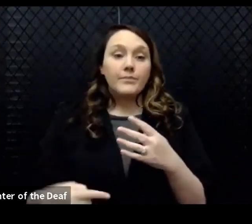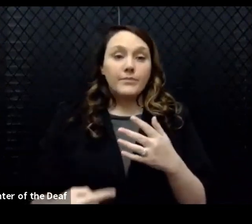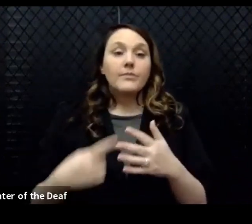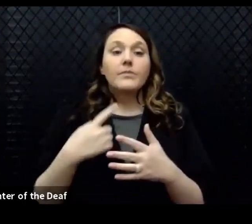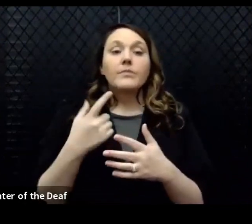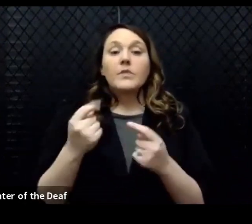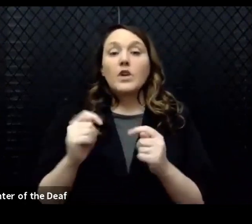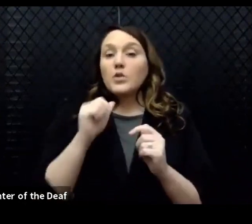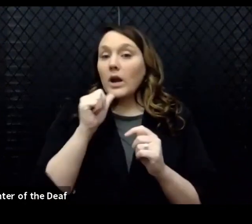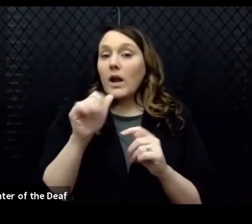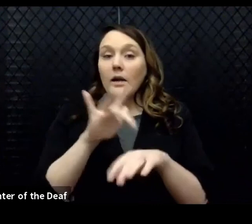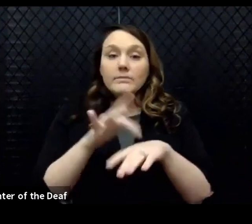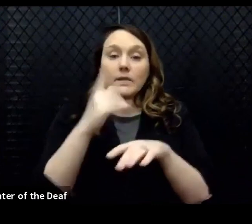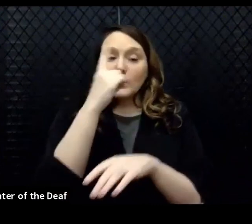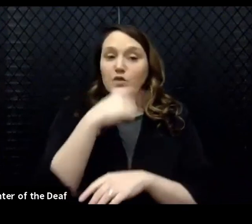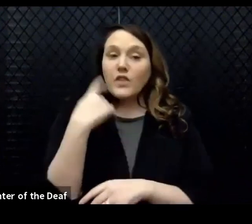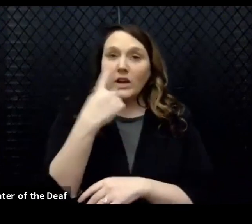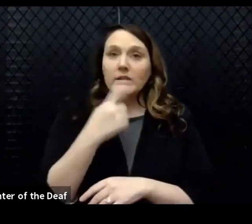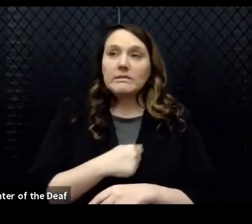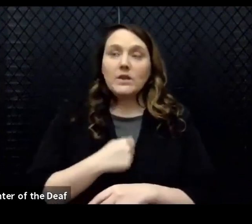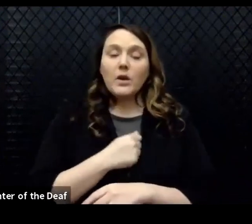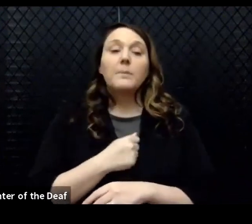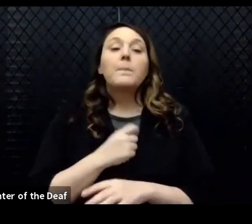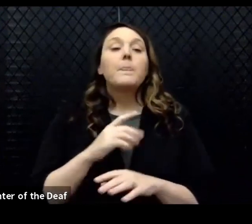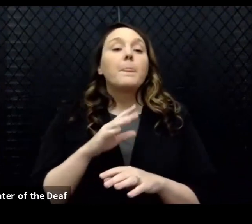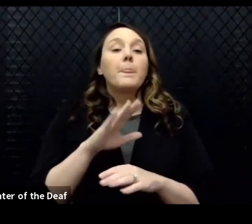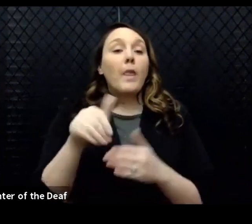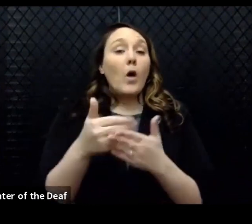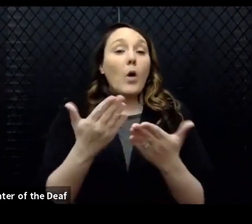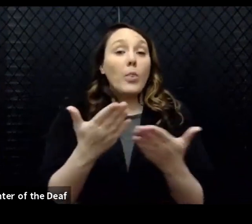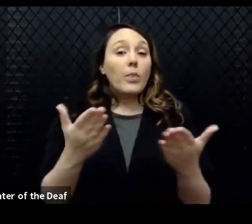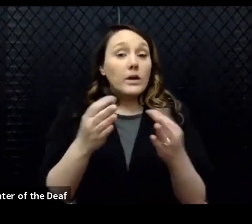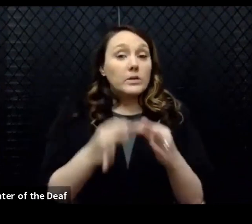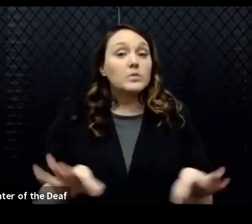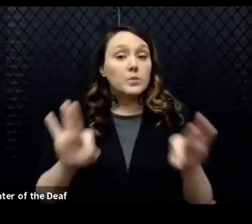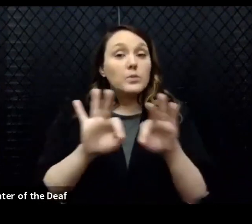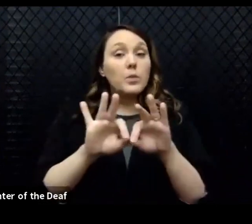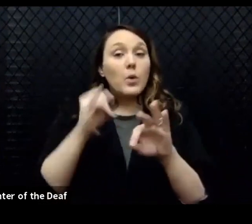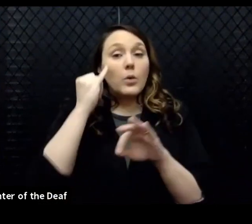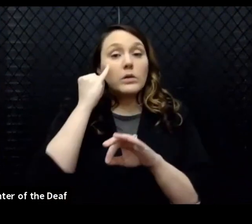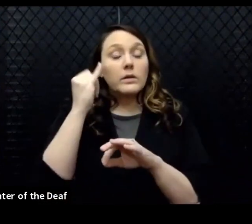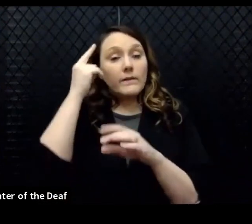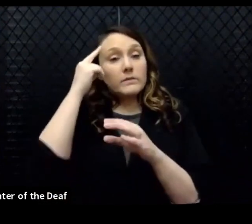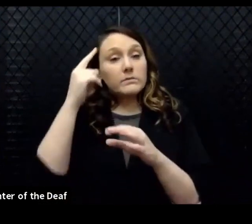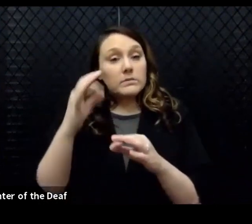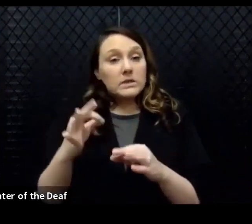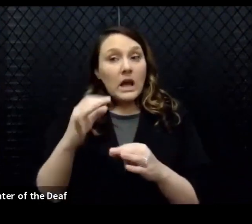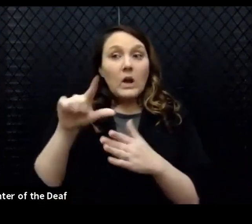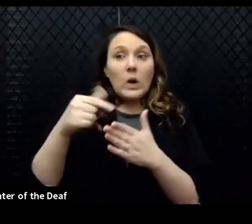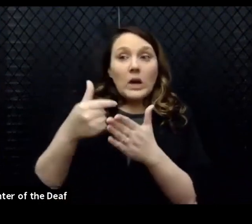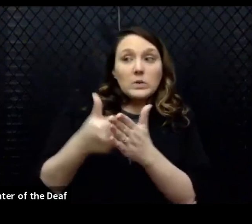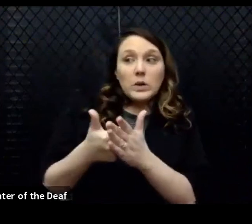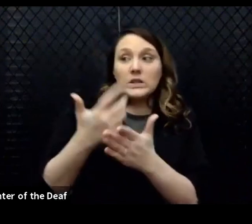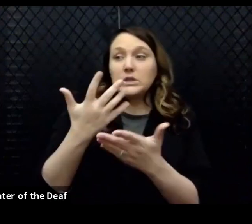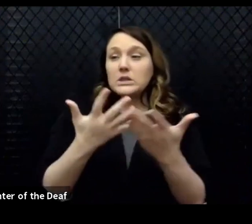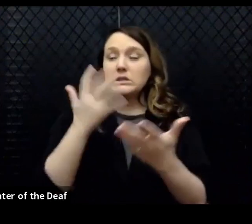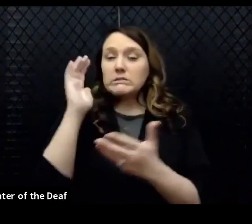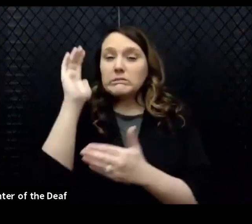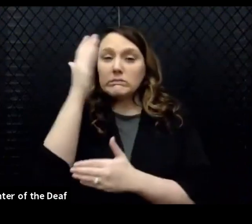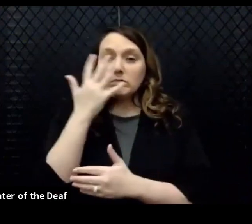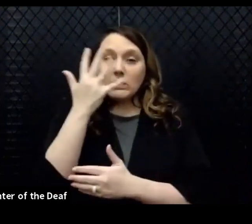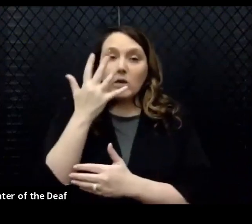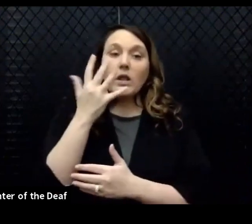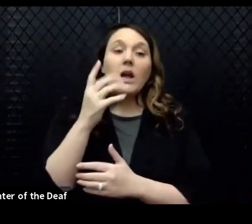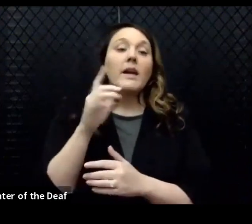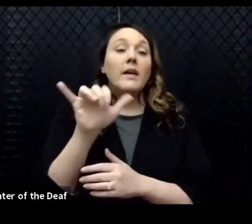try not to touch your face. Sorry. So all those things are important in determining what graduation looks like. It's a flexible plan. It's not